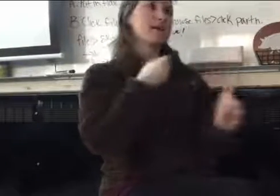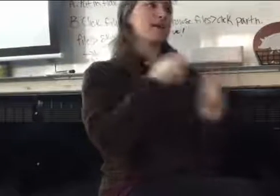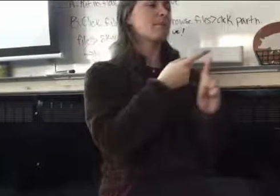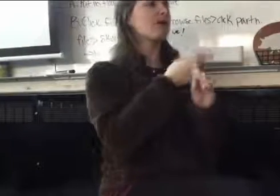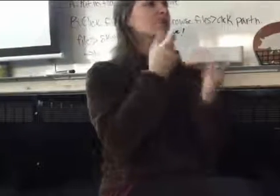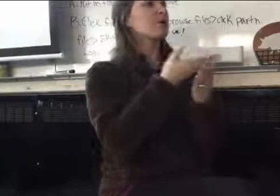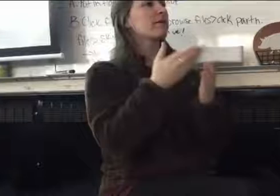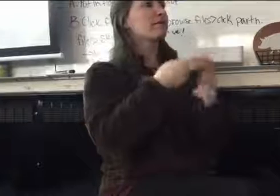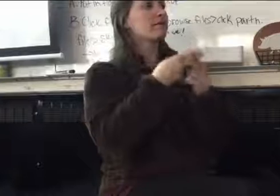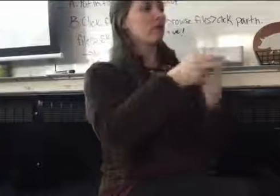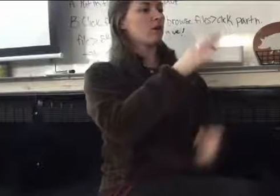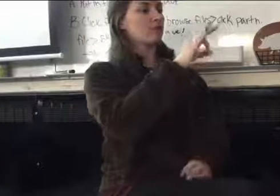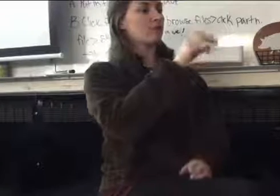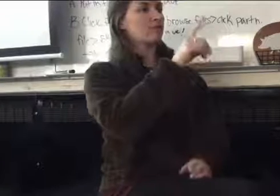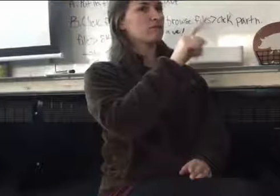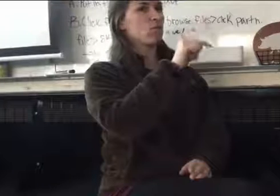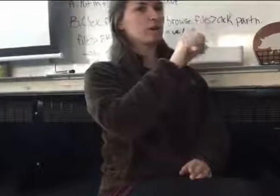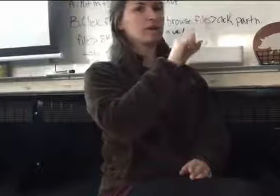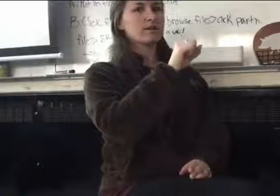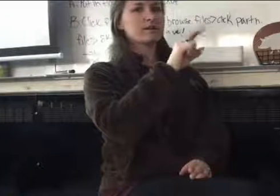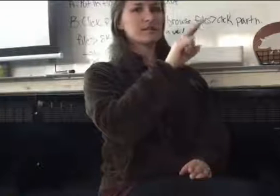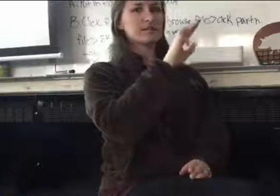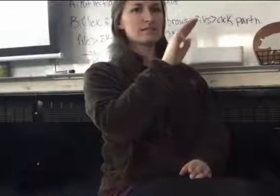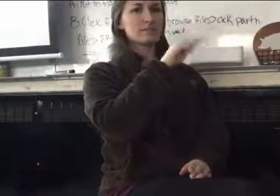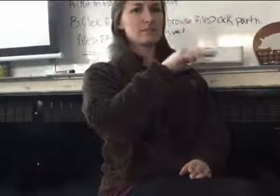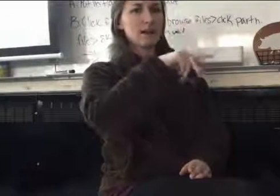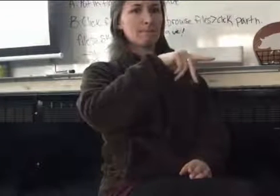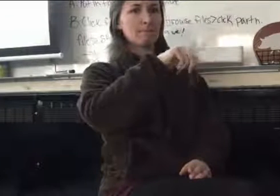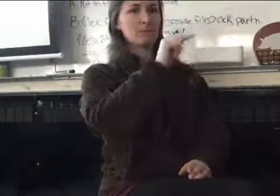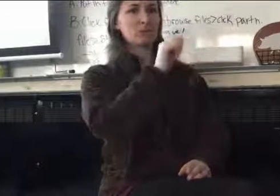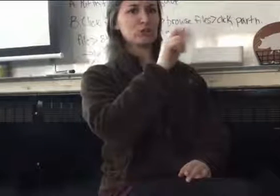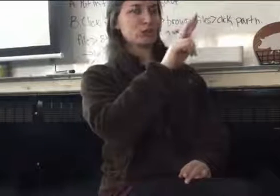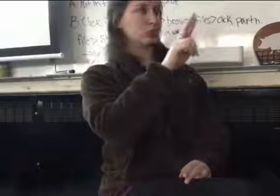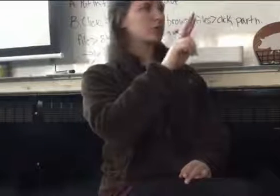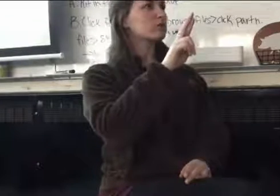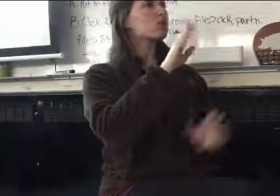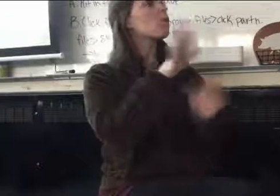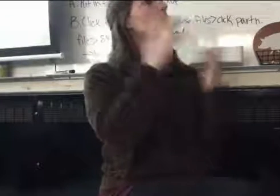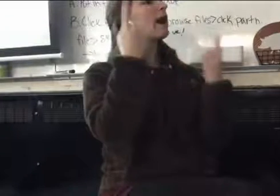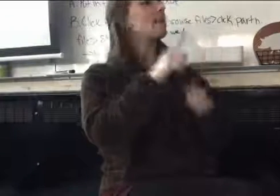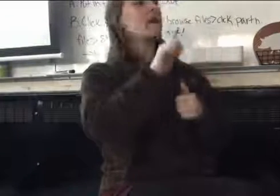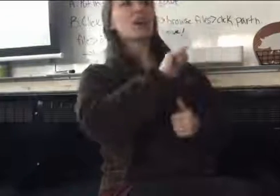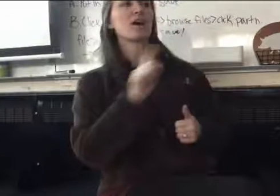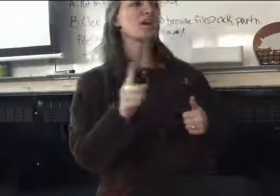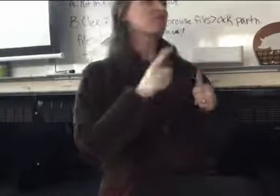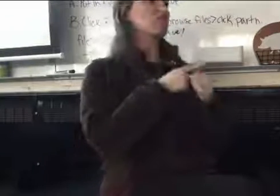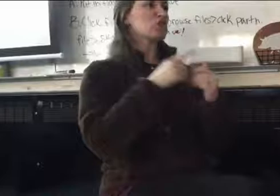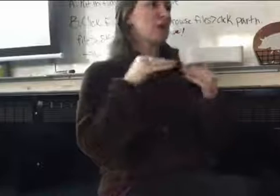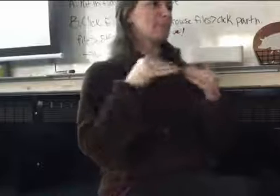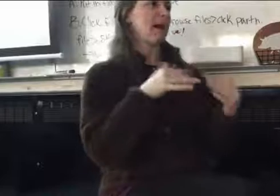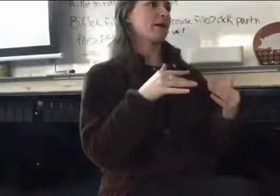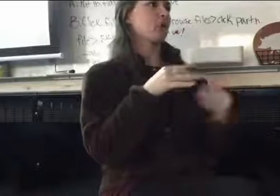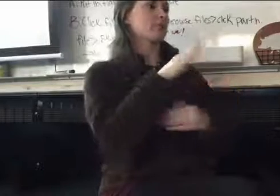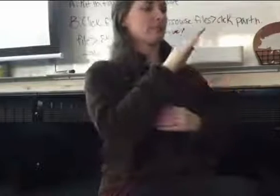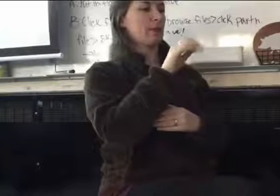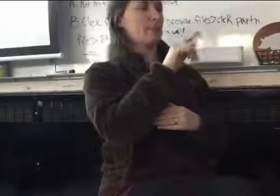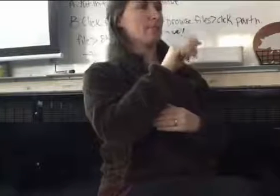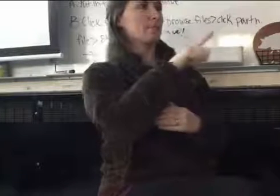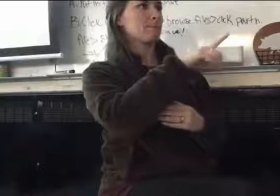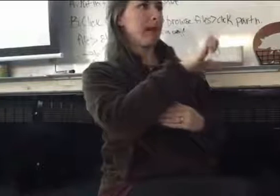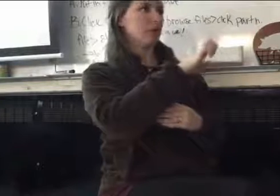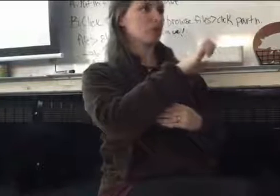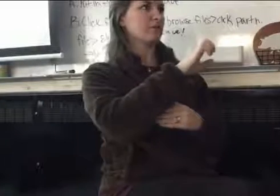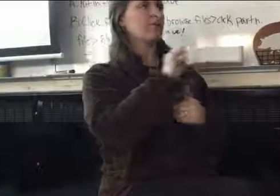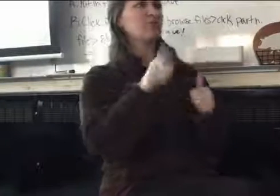called Fort Sumter. What happened at Fort Sumter? First battle. The first battle and the first shots of the war. If you got